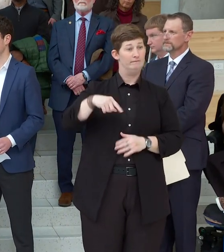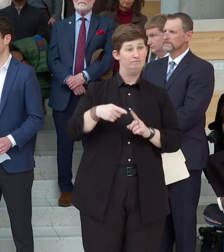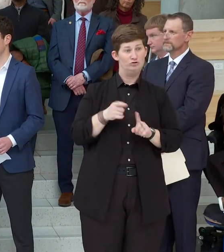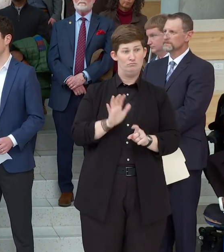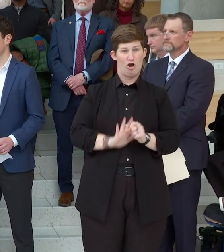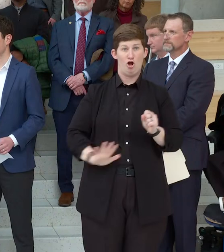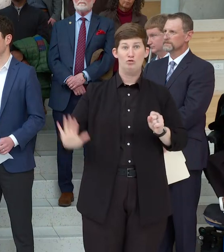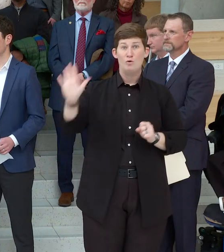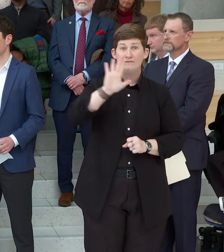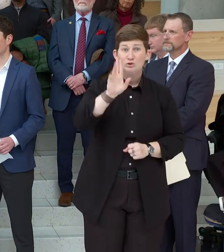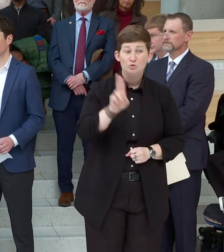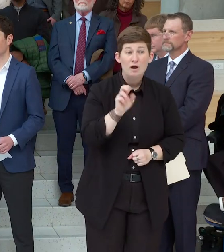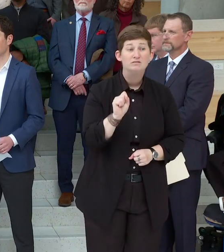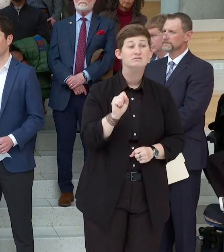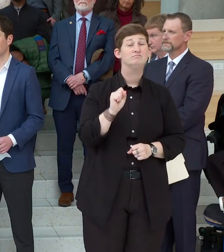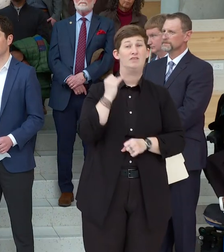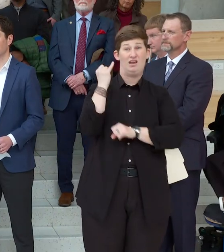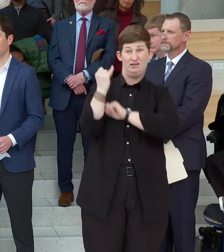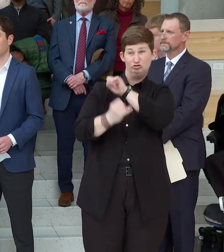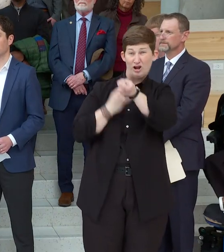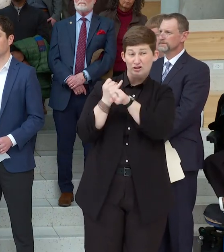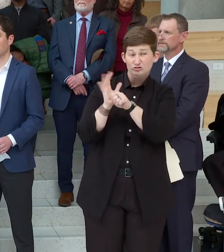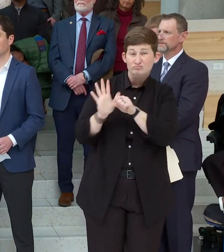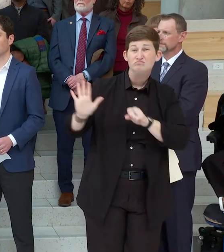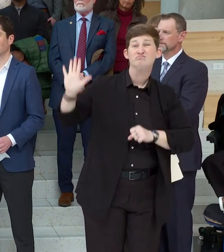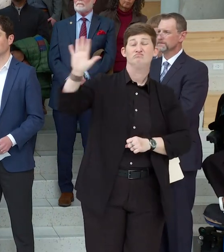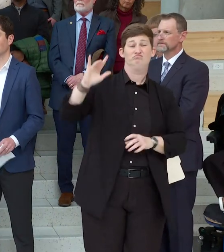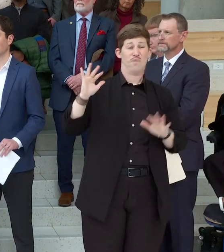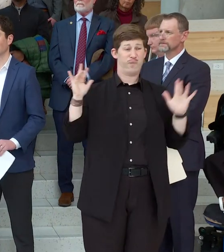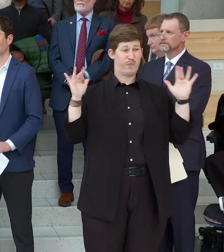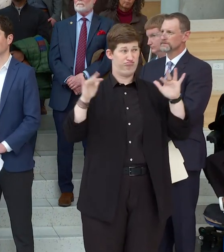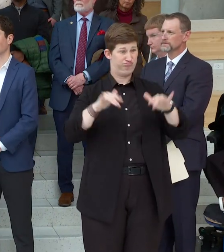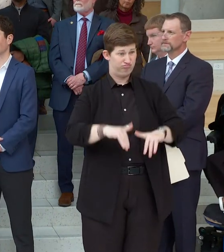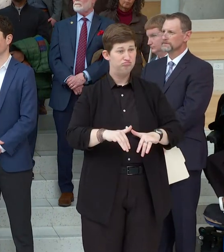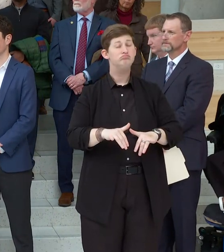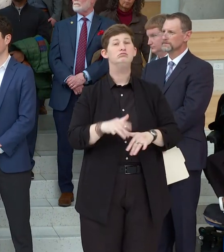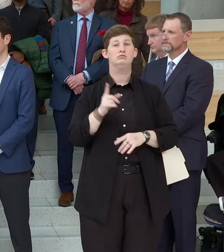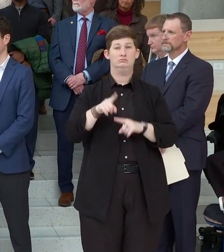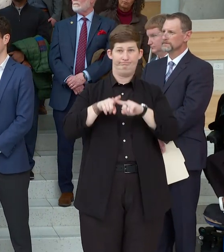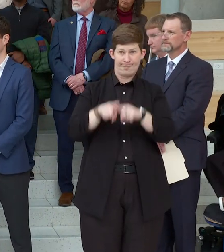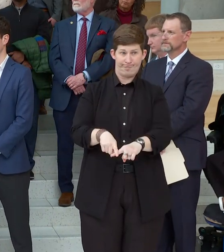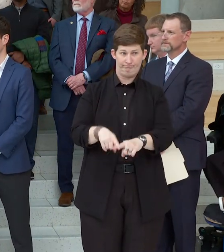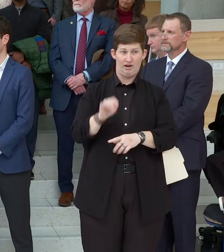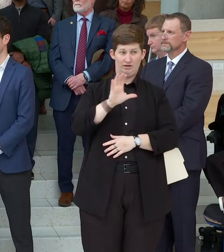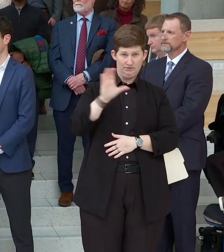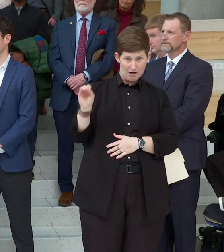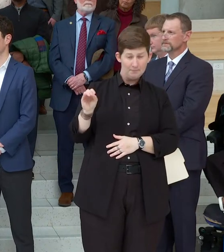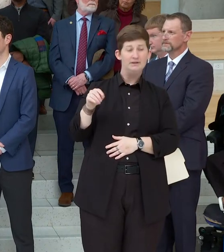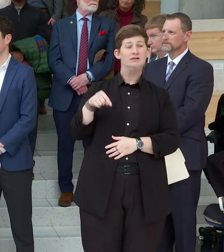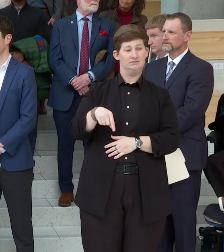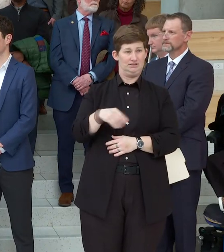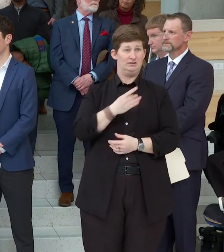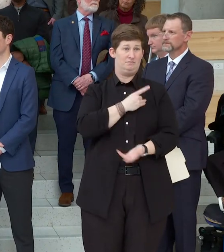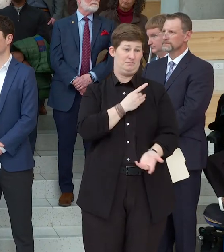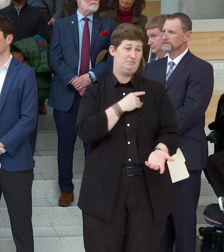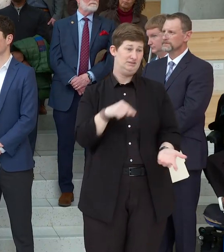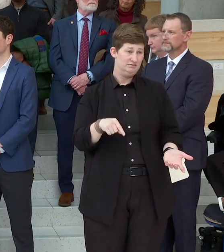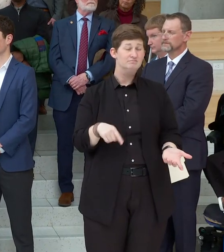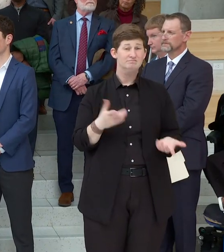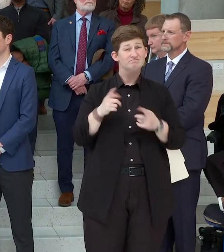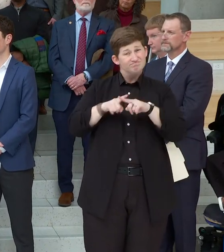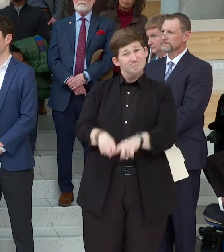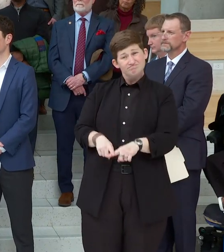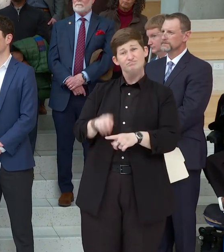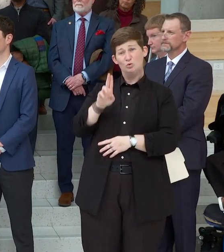and around the world that call on companies in our city. They depend on Uber and Lyft to get